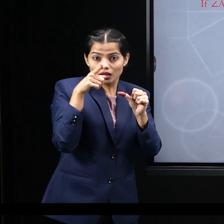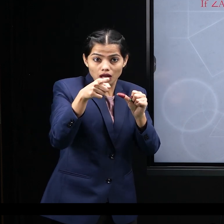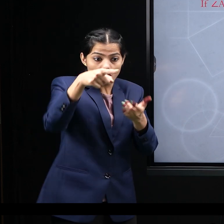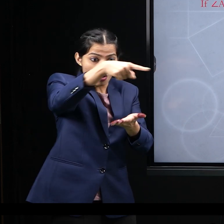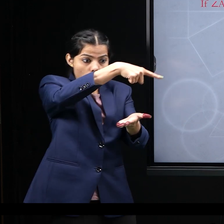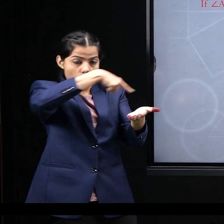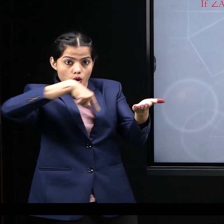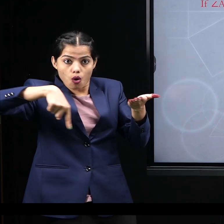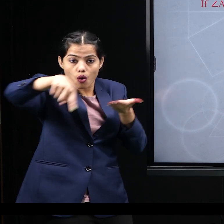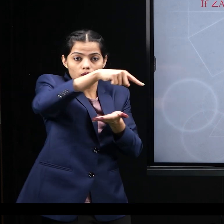O.